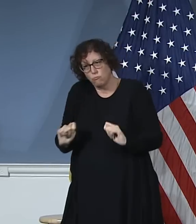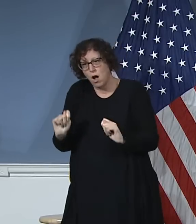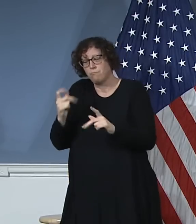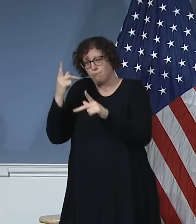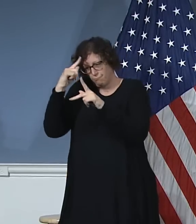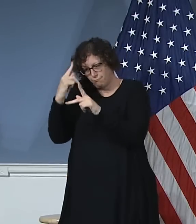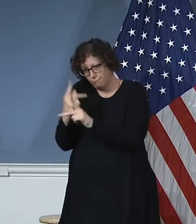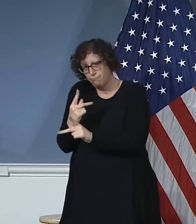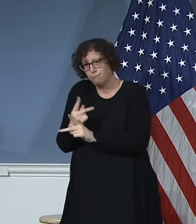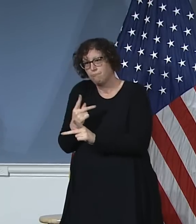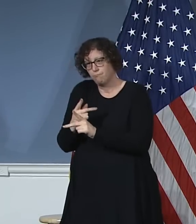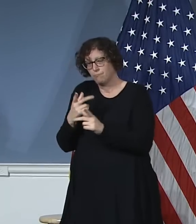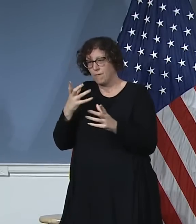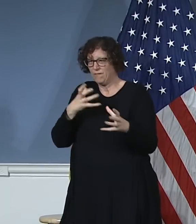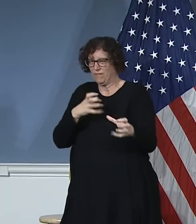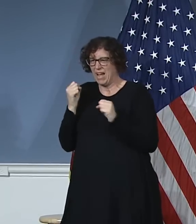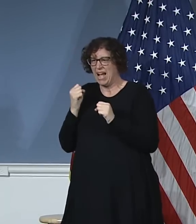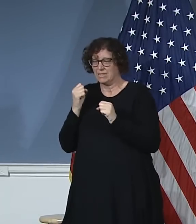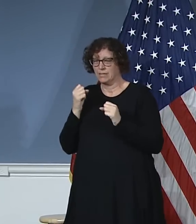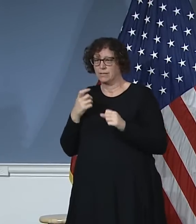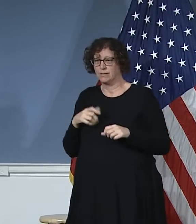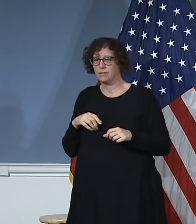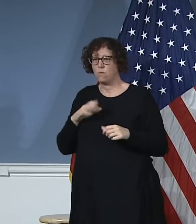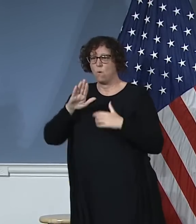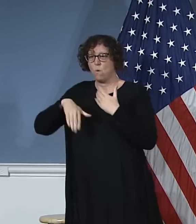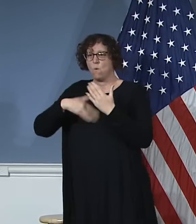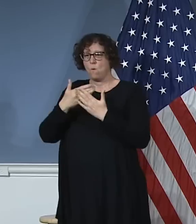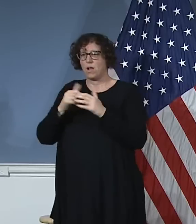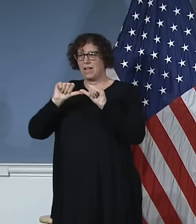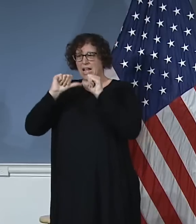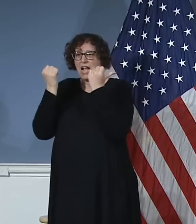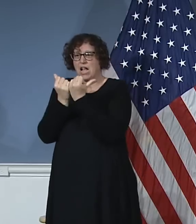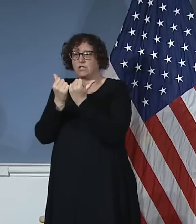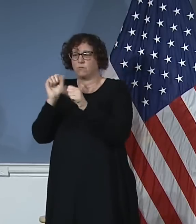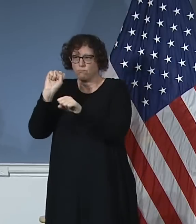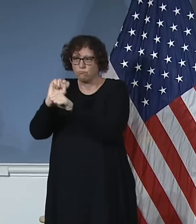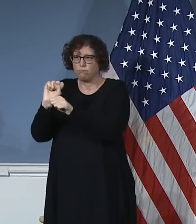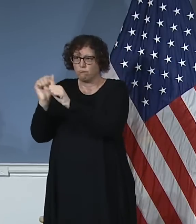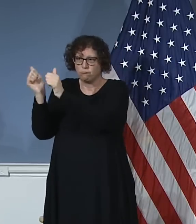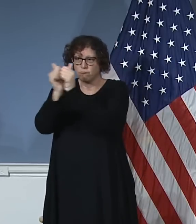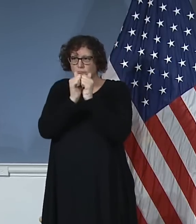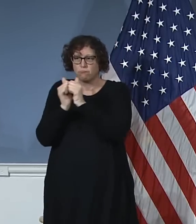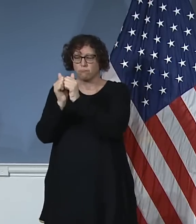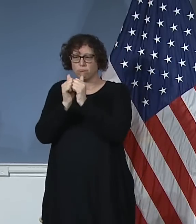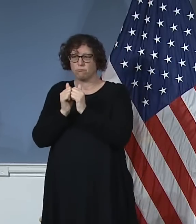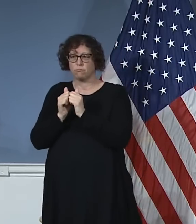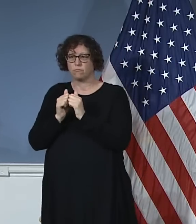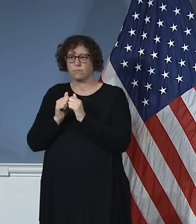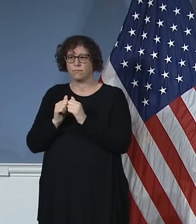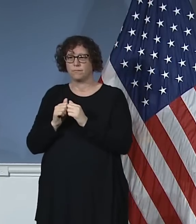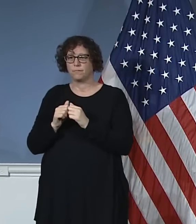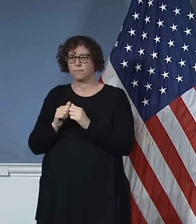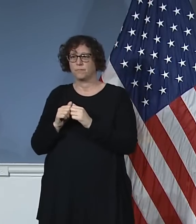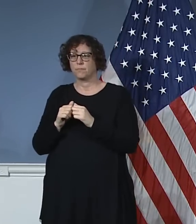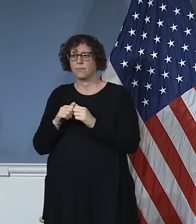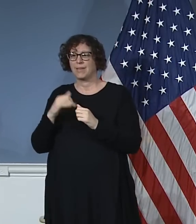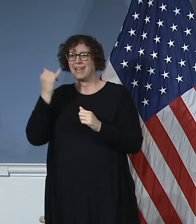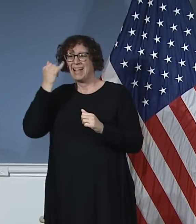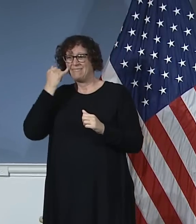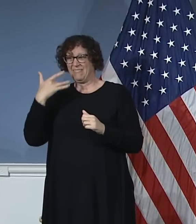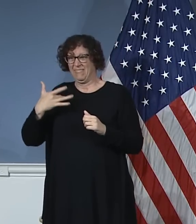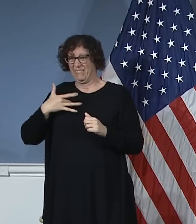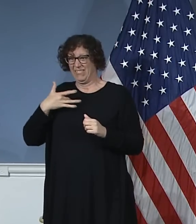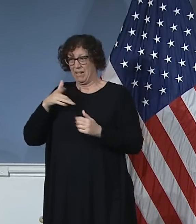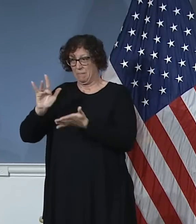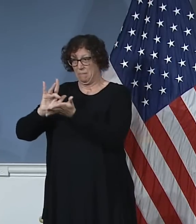working together to get these answers and make decisions quickly, particularly for folks, anyone we think there's a particular medical vulnerability, that